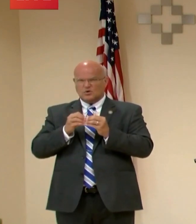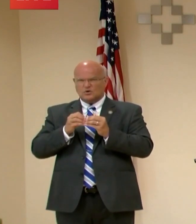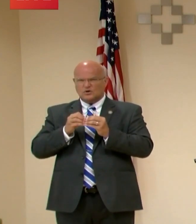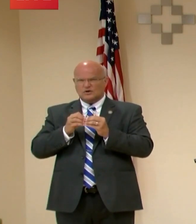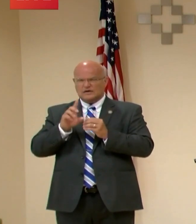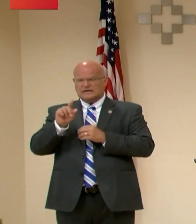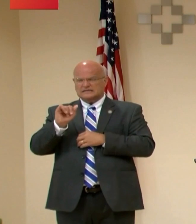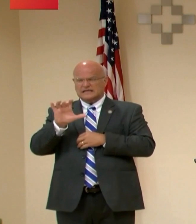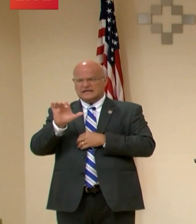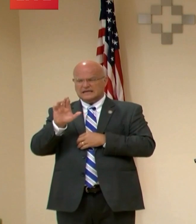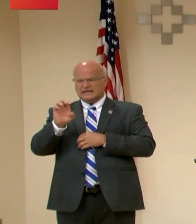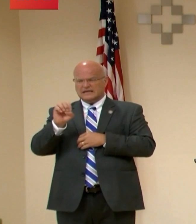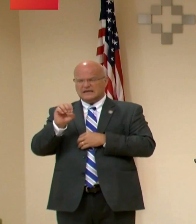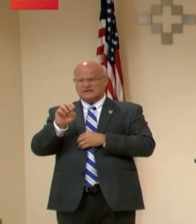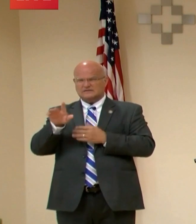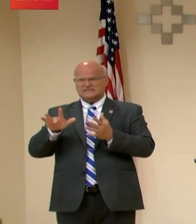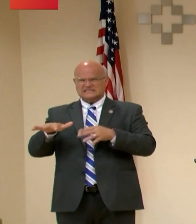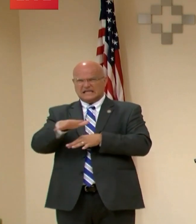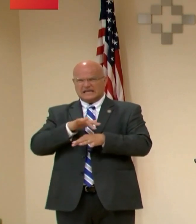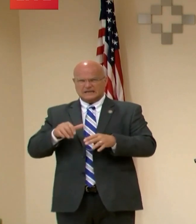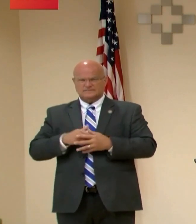care setting.